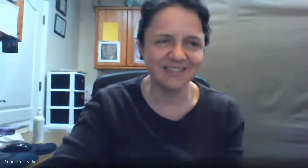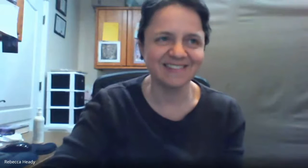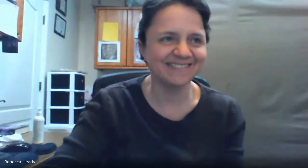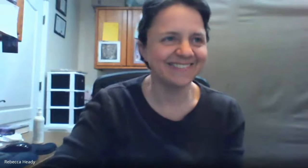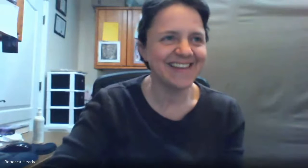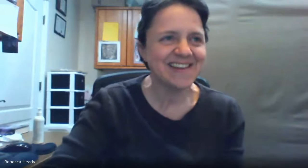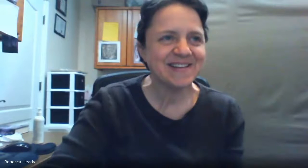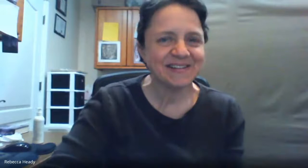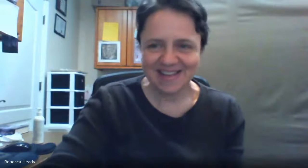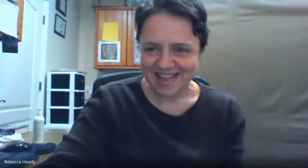sign.